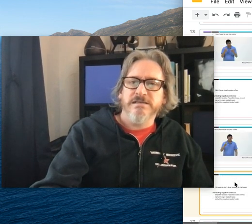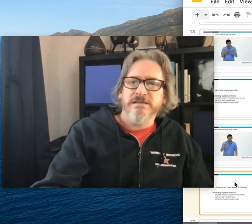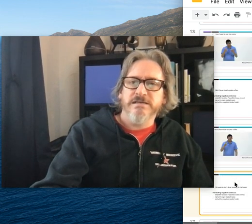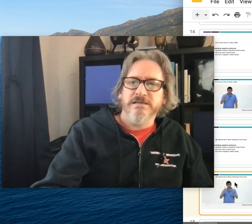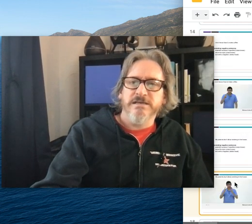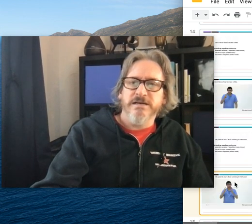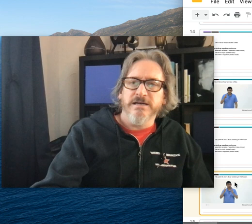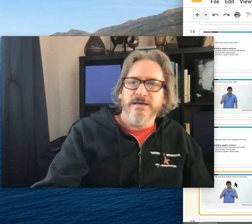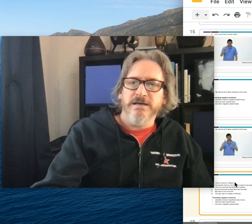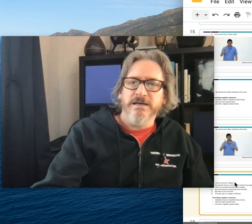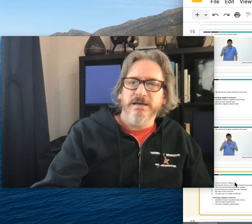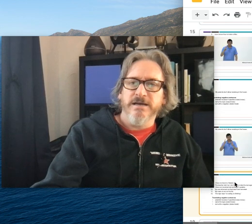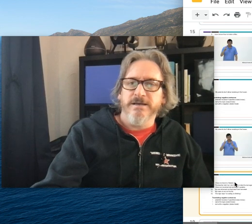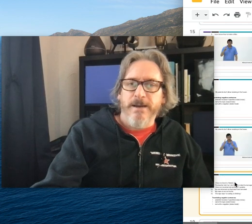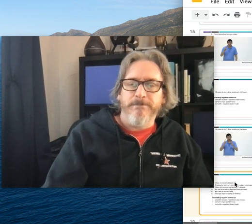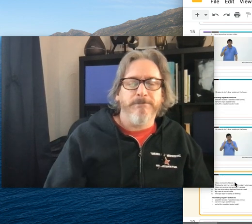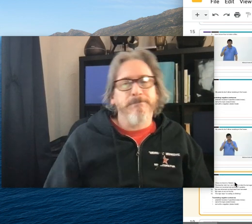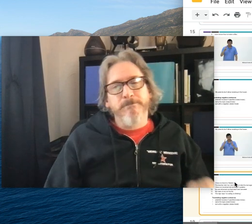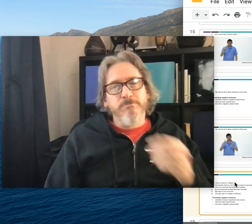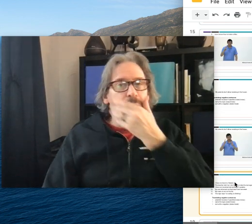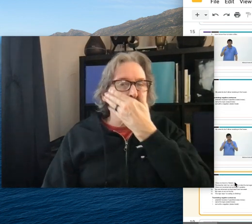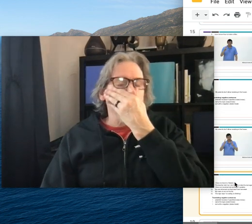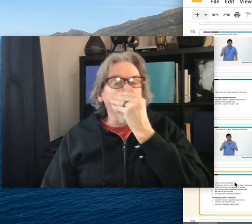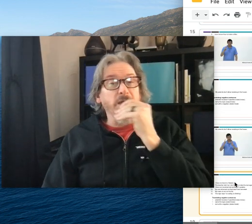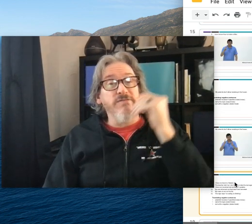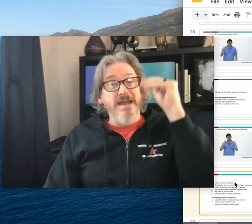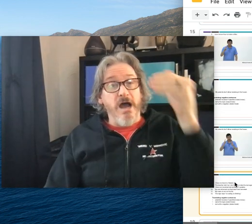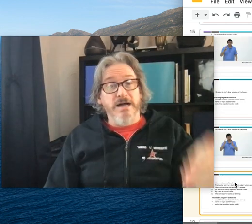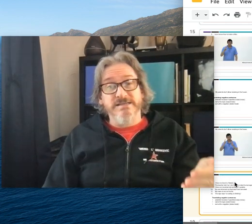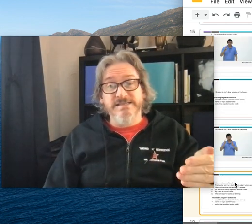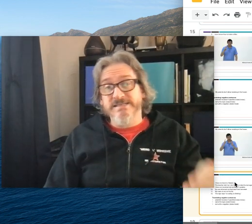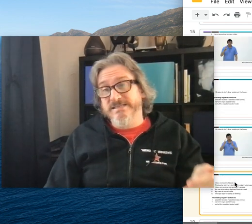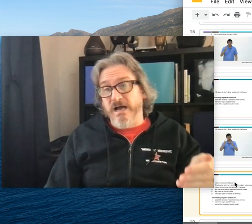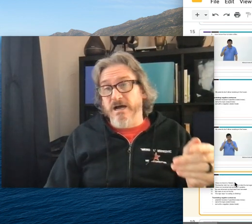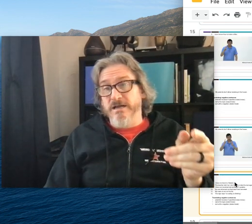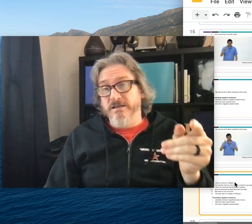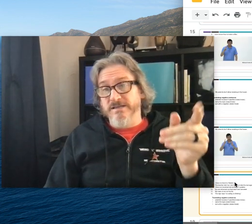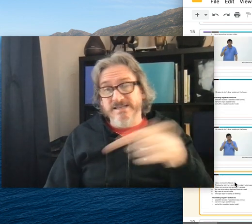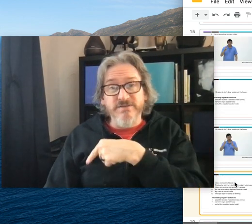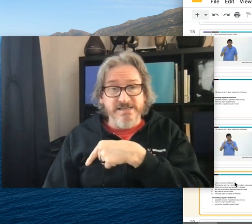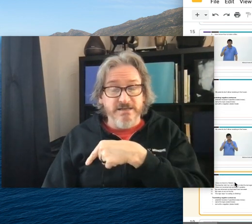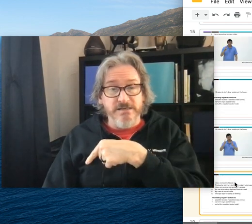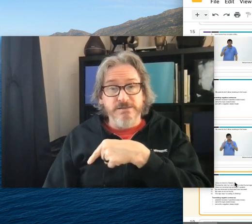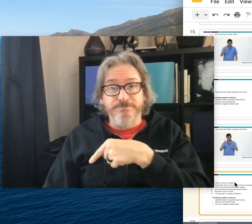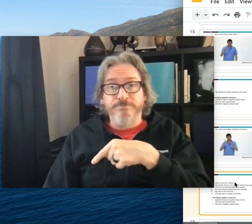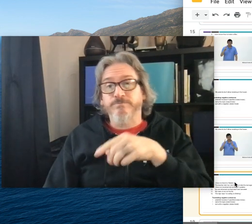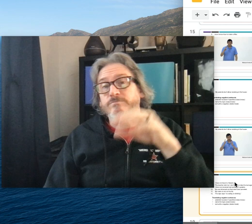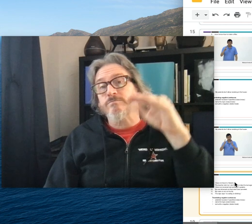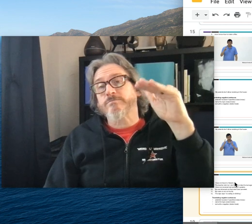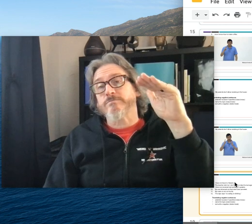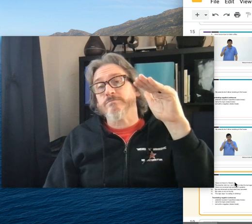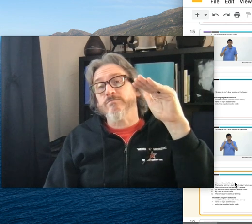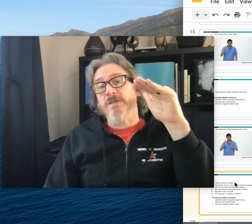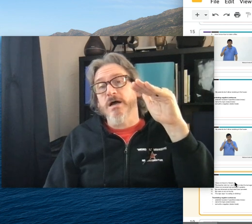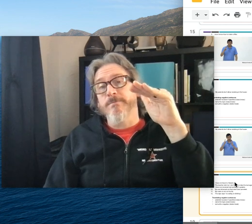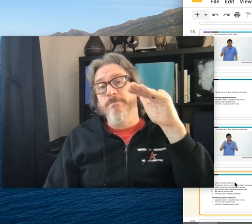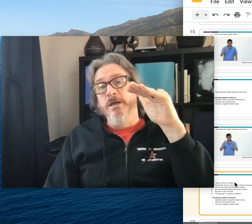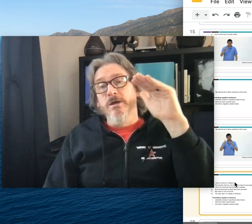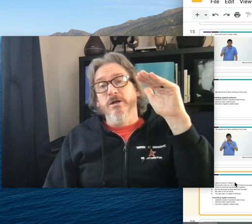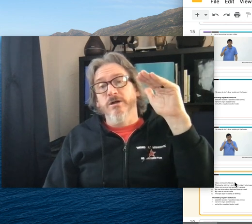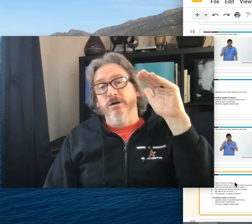sentences. Yeah. And on the 7th sentence,